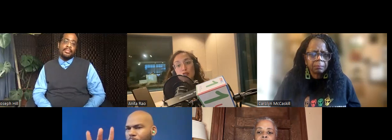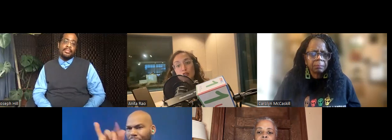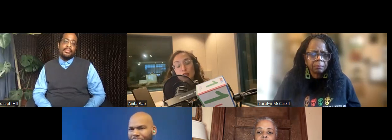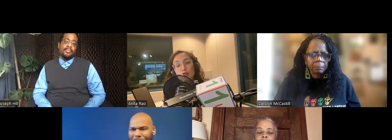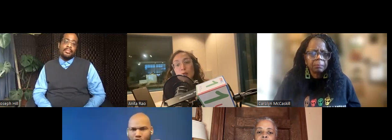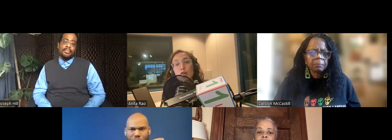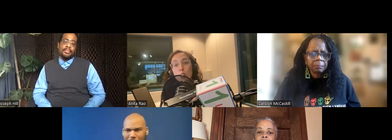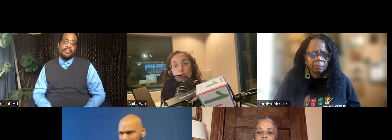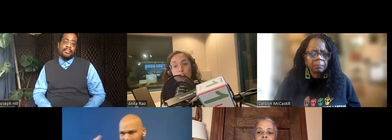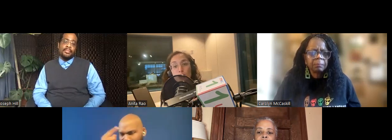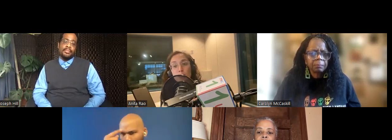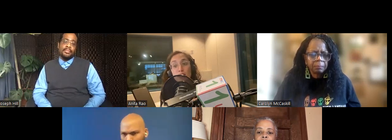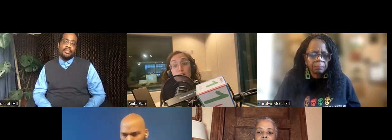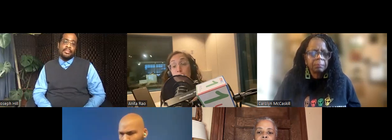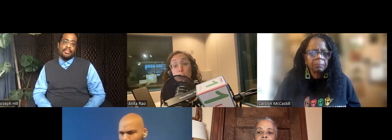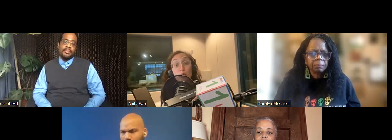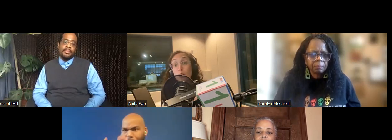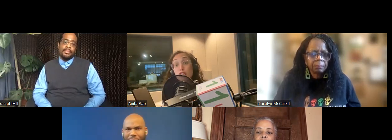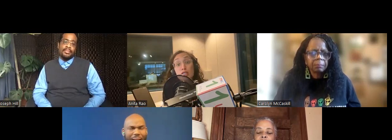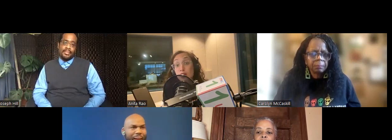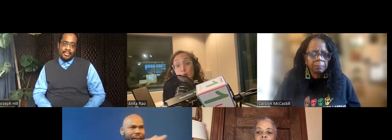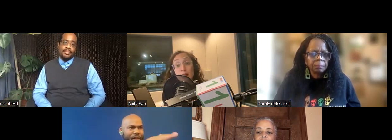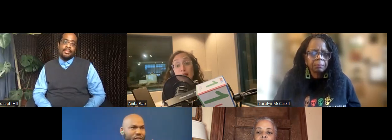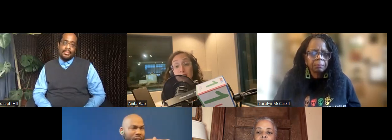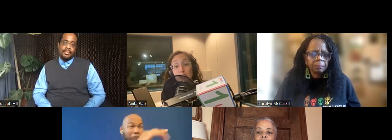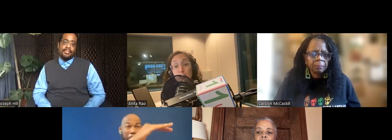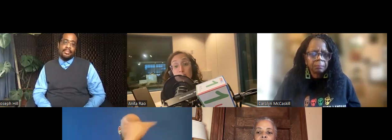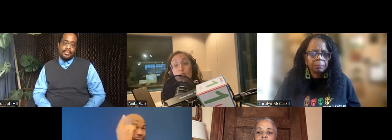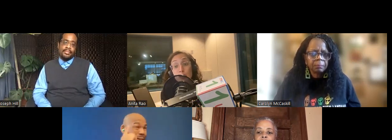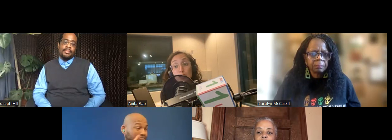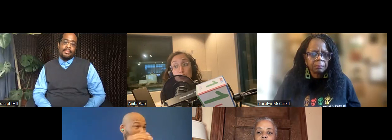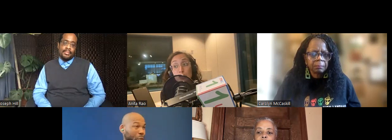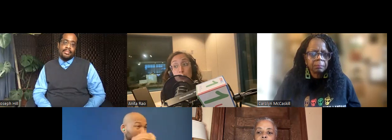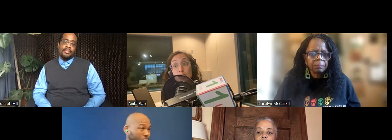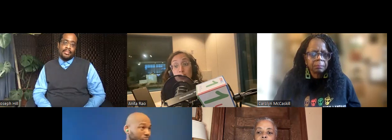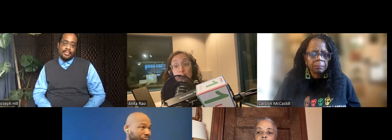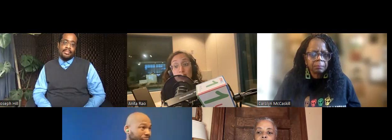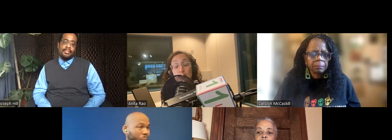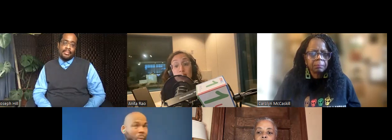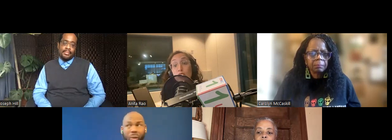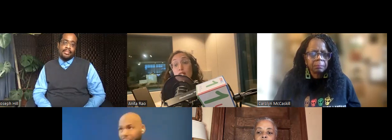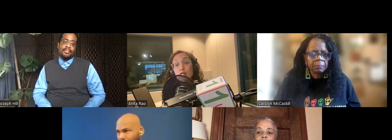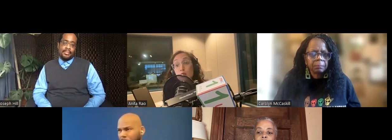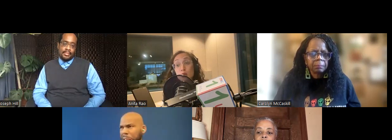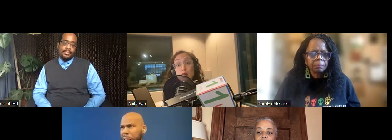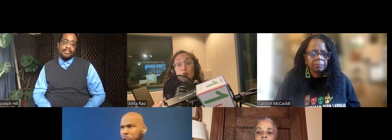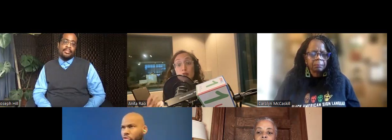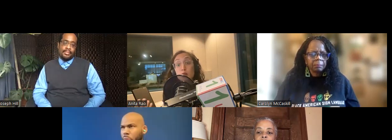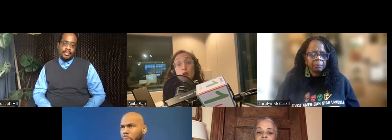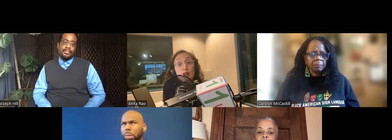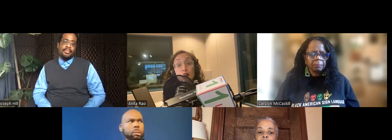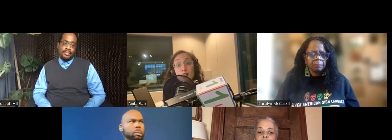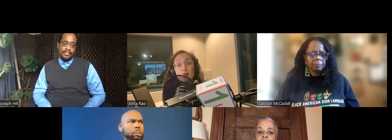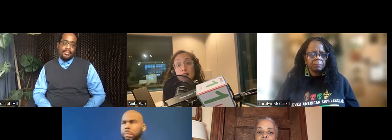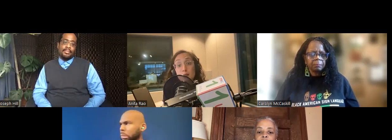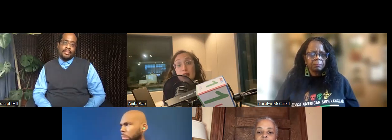transition for you from going from an environment where you were with just other Black deaf students to going to this integrated school where folks were